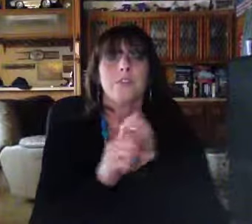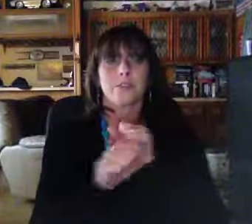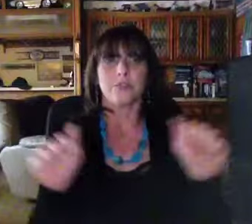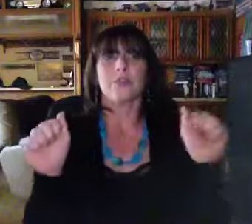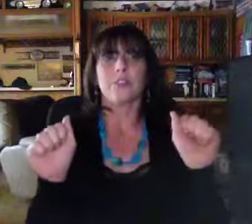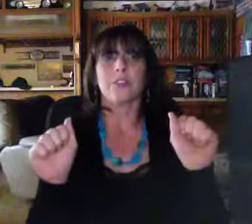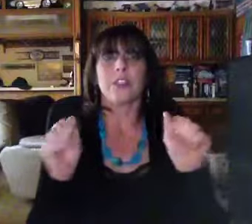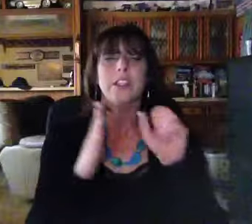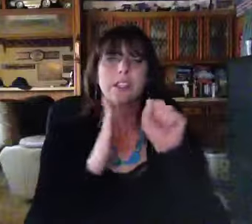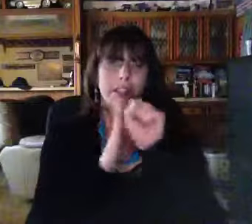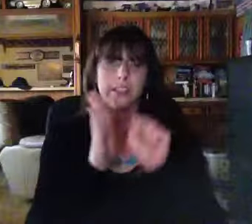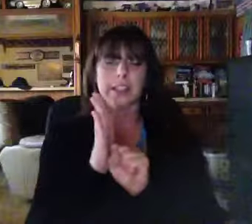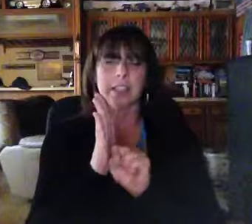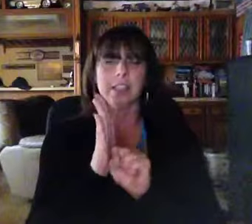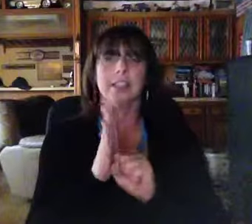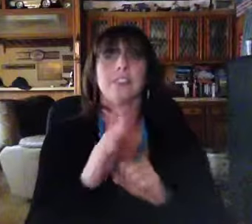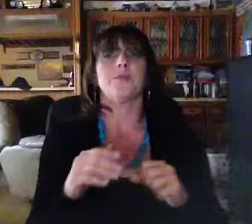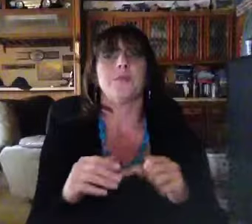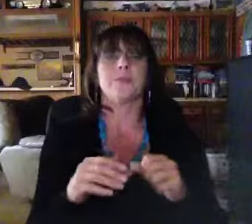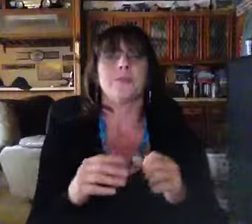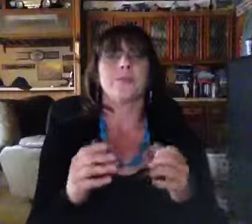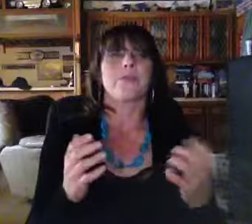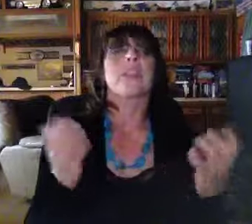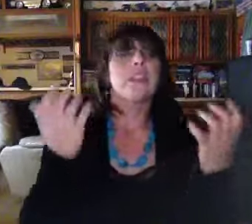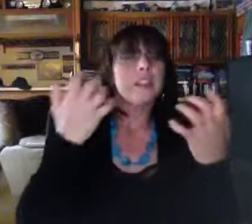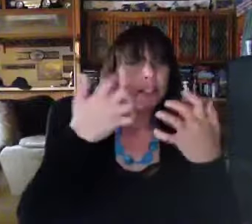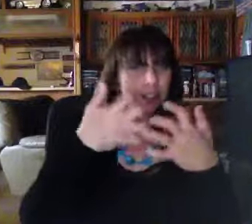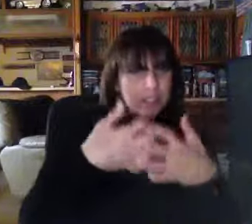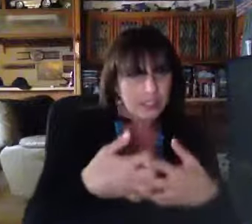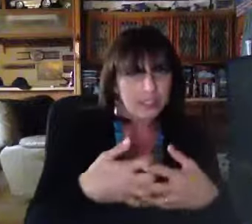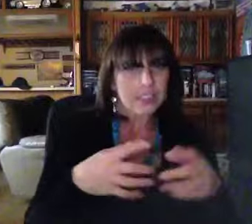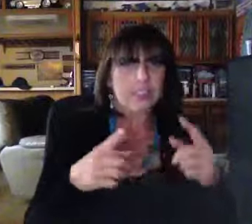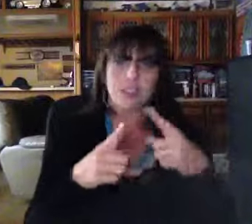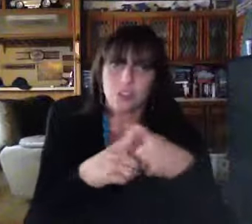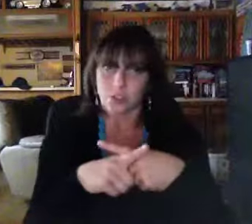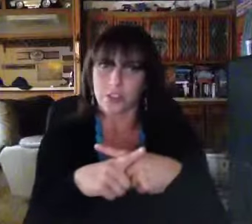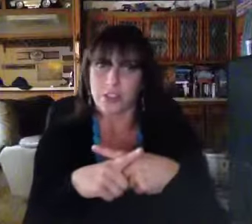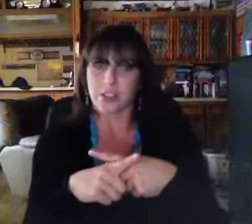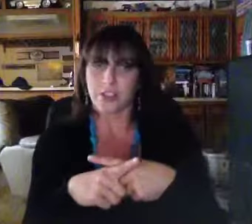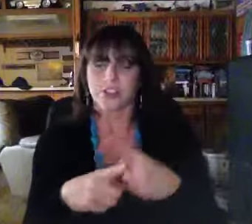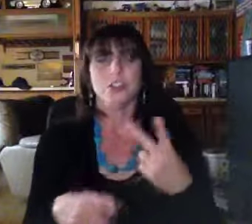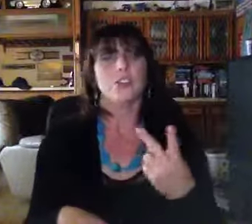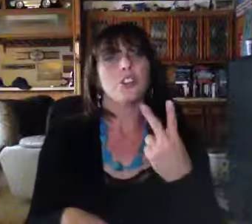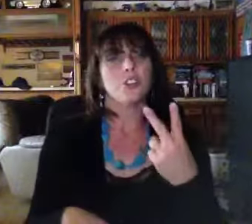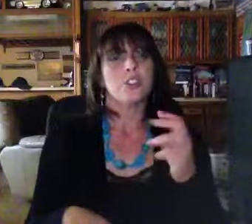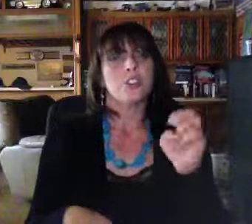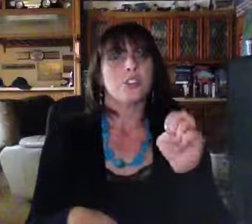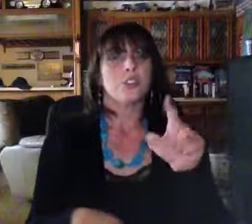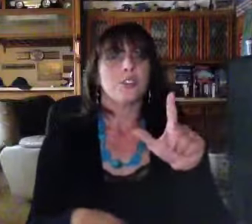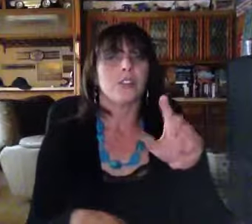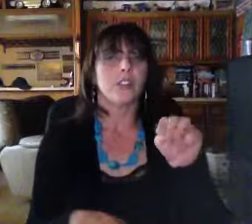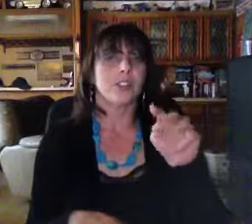Basically, A reacts with B, and we get a new compound, AB. An example of that would be hydrogen